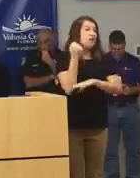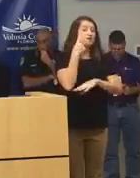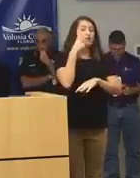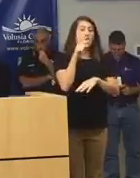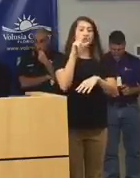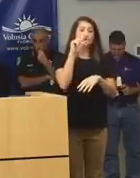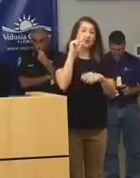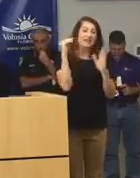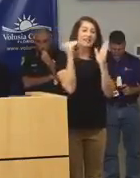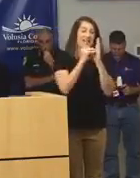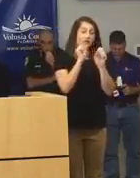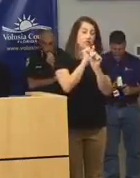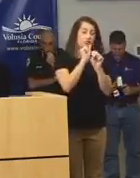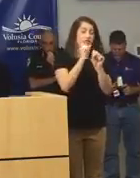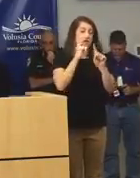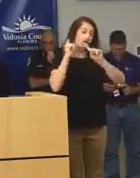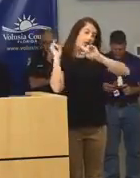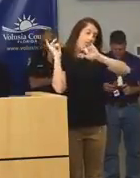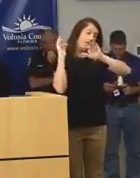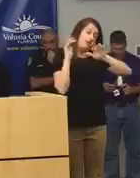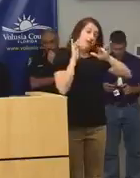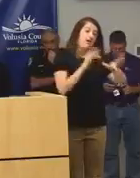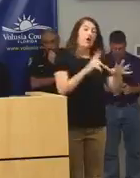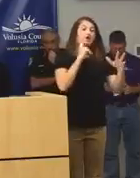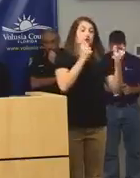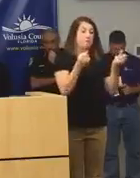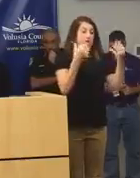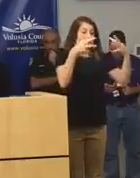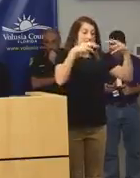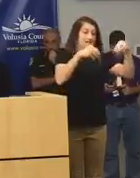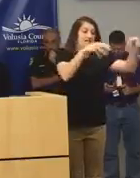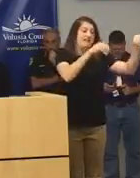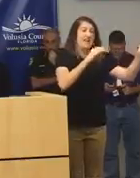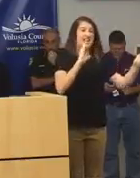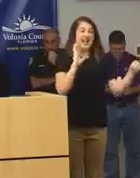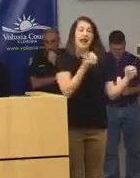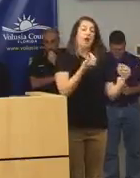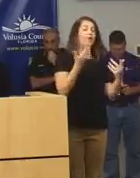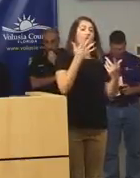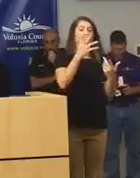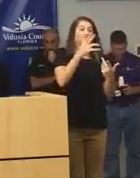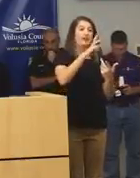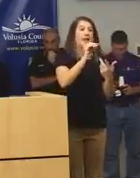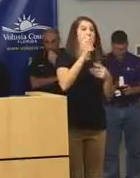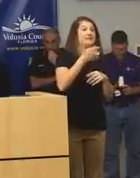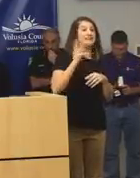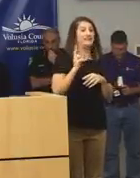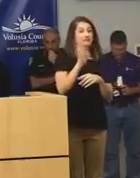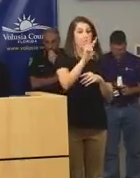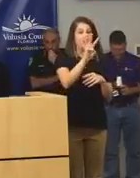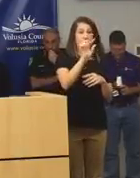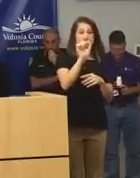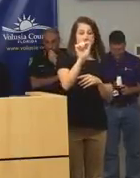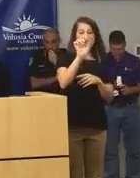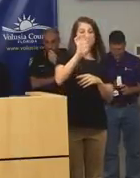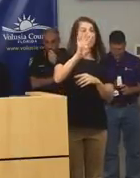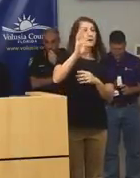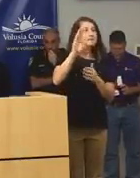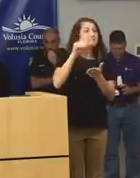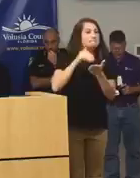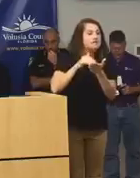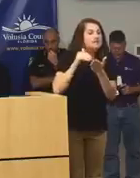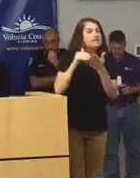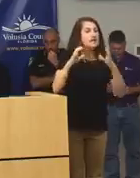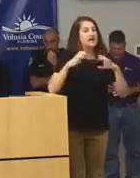workers responding to the largest number of outages in our company's history. 4.4 million customers